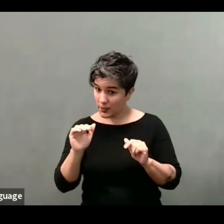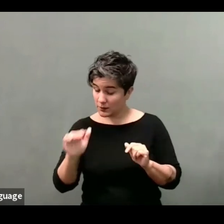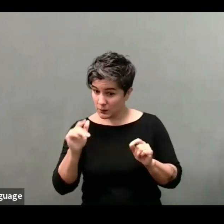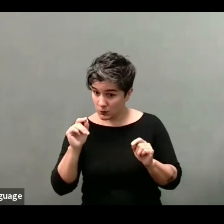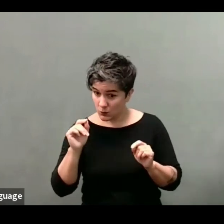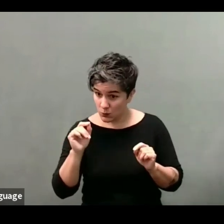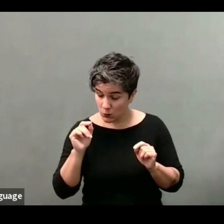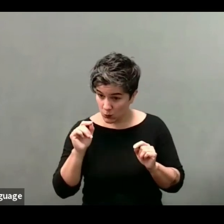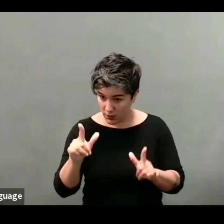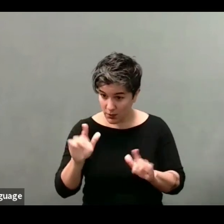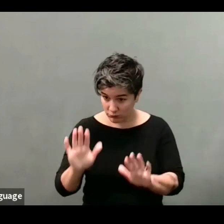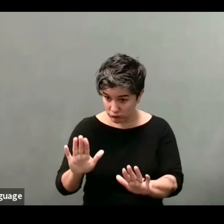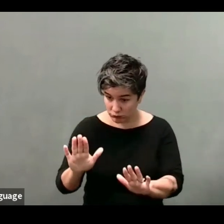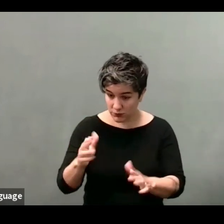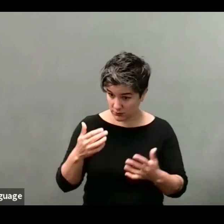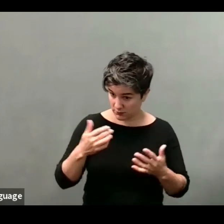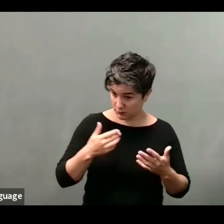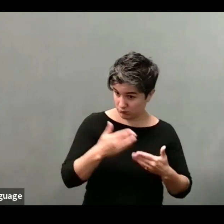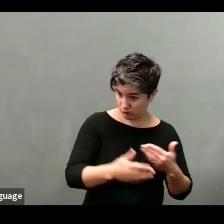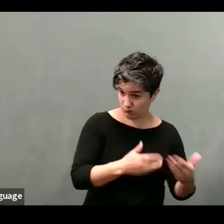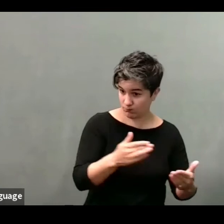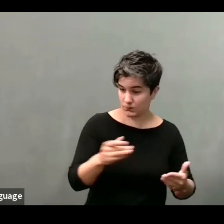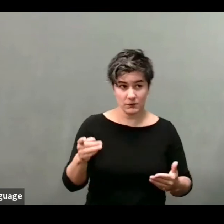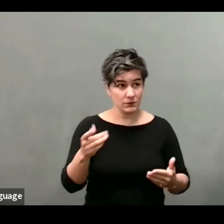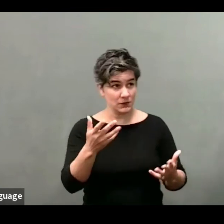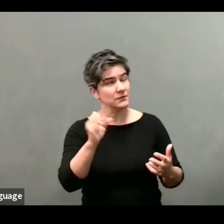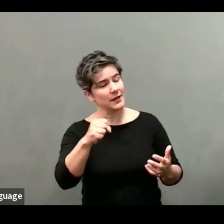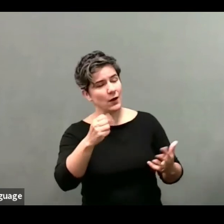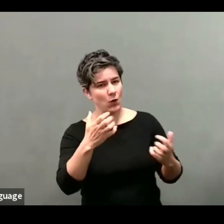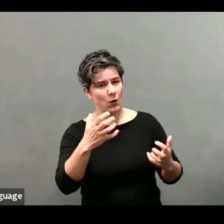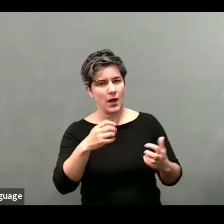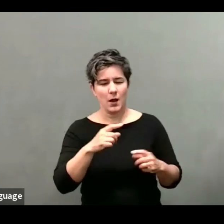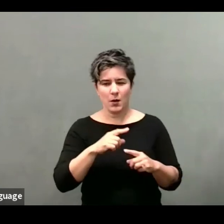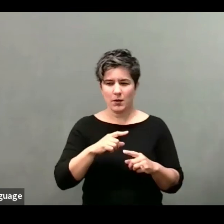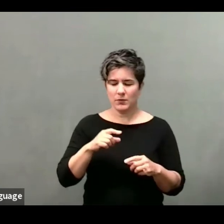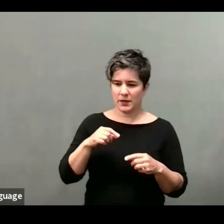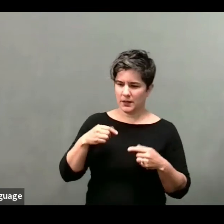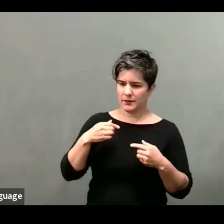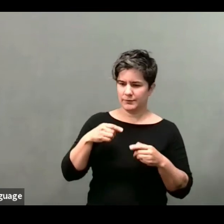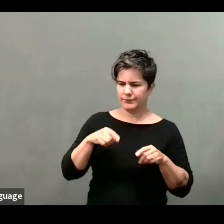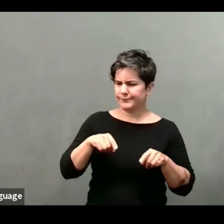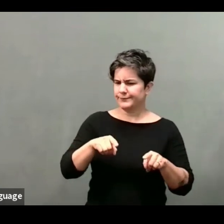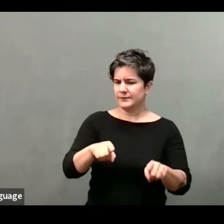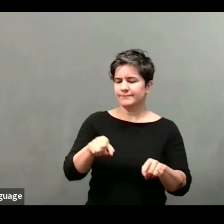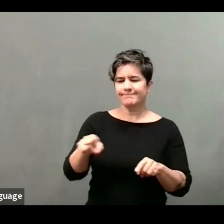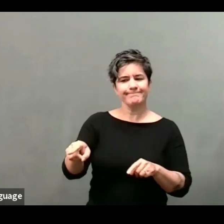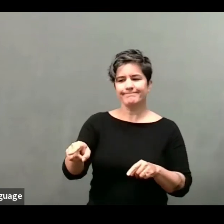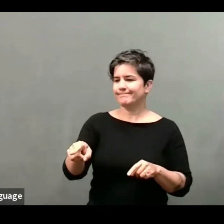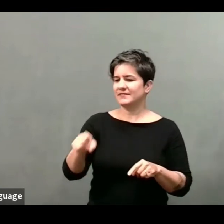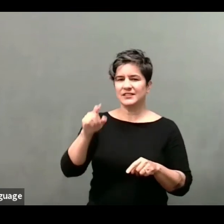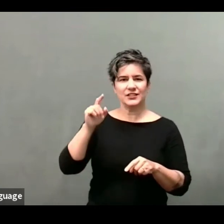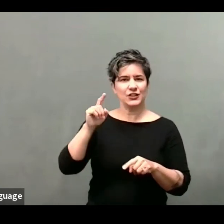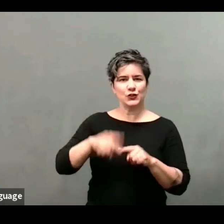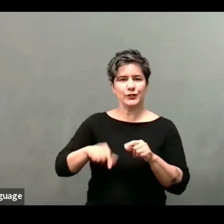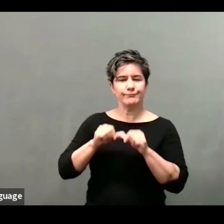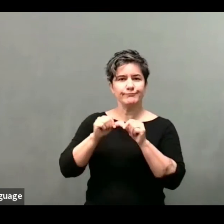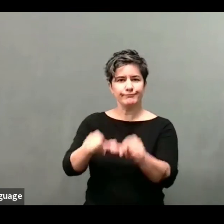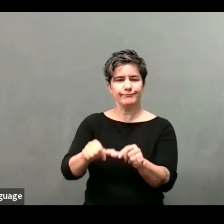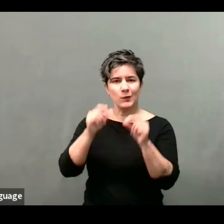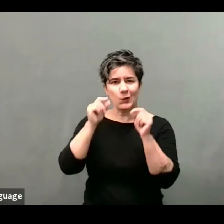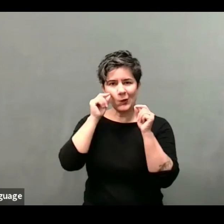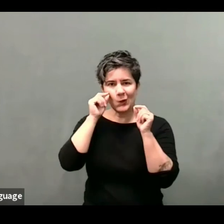in. She continued to say she wanted it, but at a certain point when it became clear that she could not stay